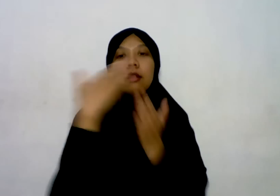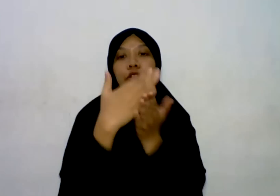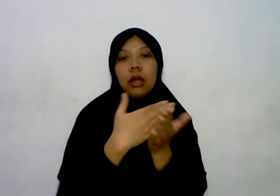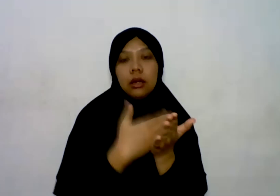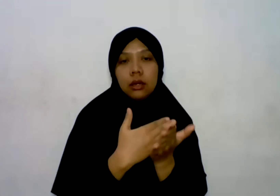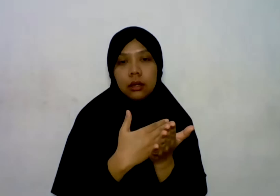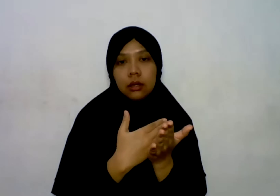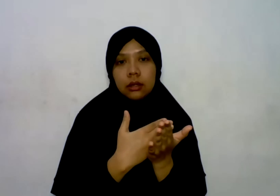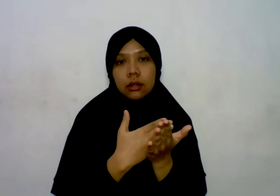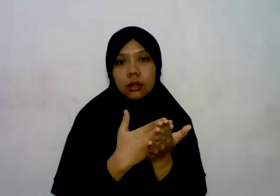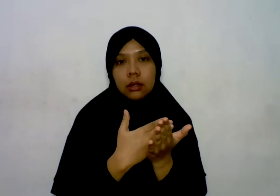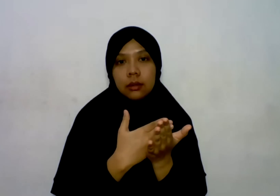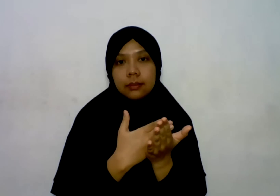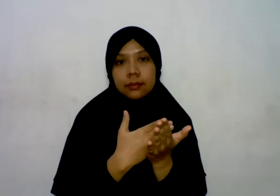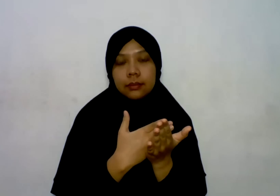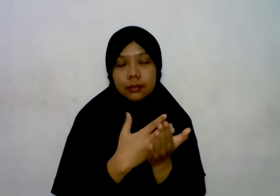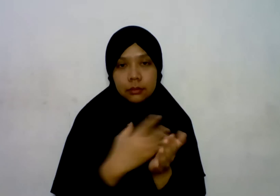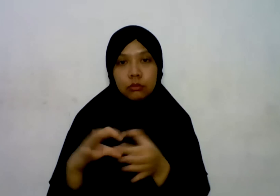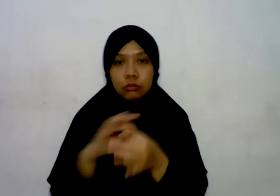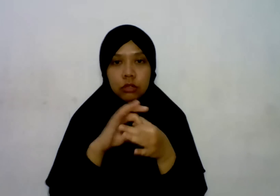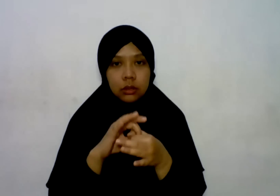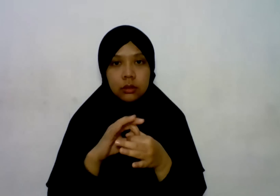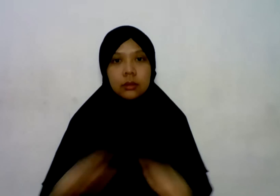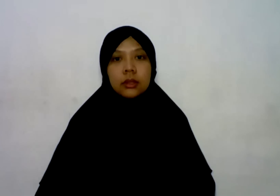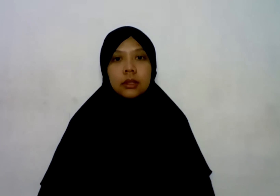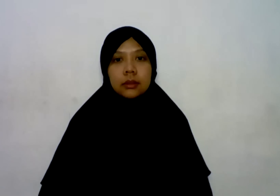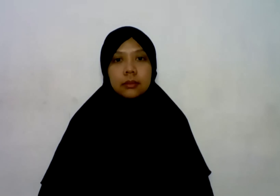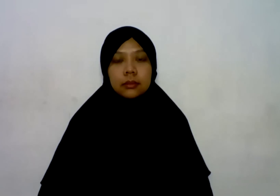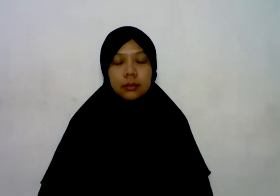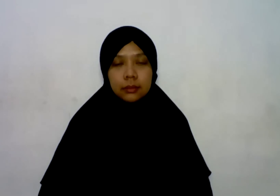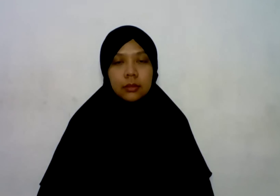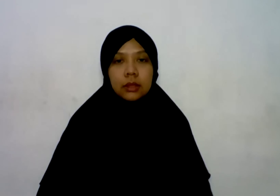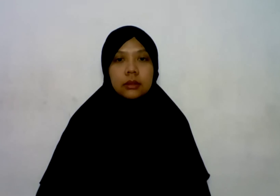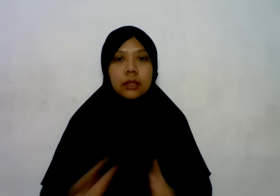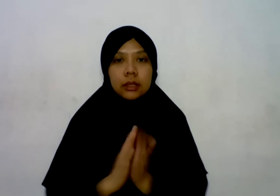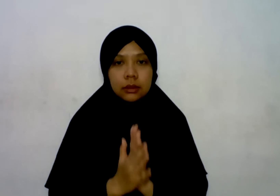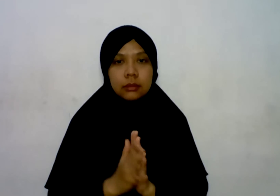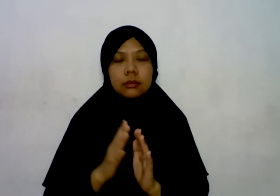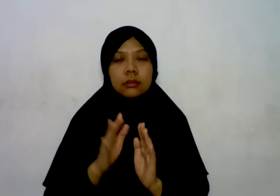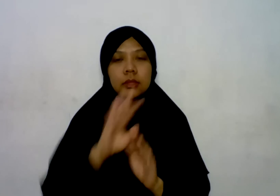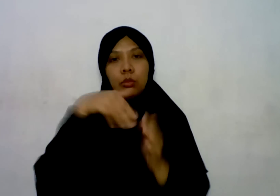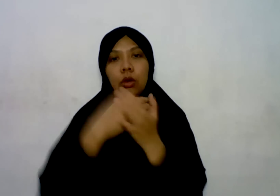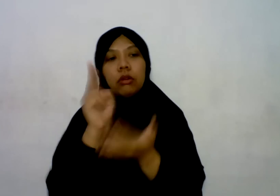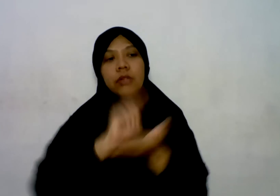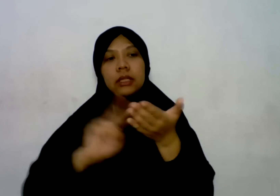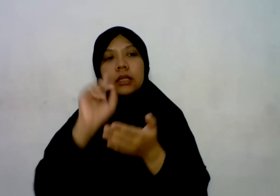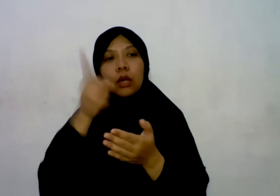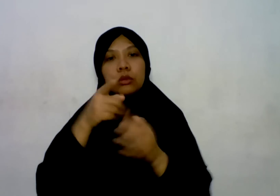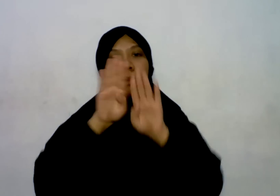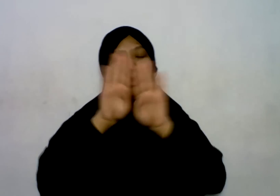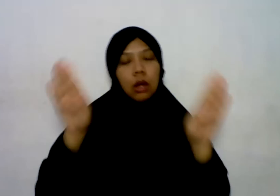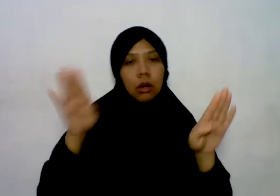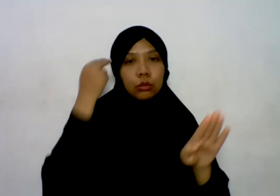related to, you know, the university should open for all people, including people with disabilities, and also they should open